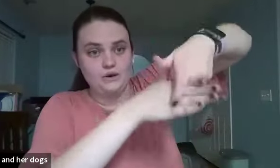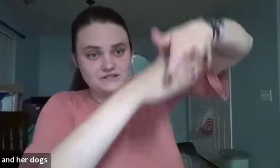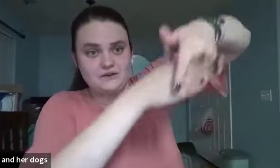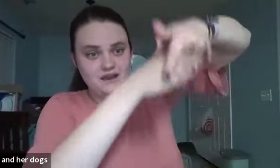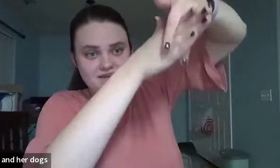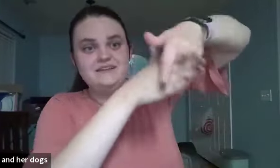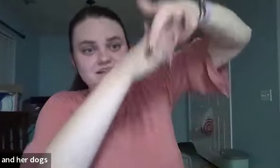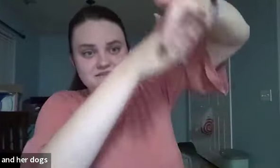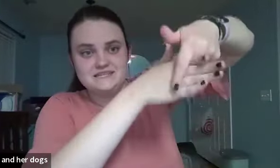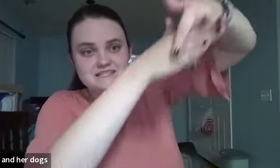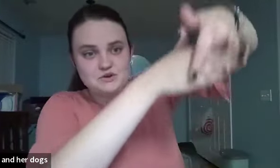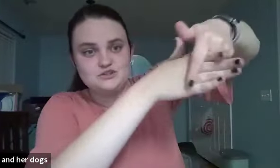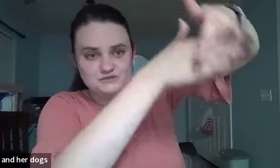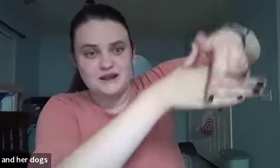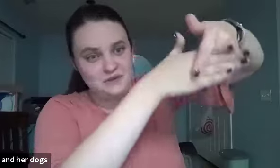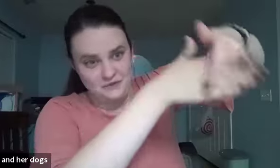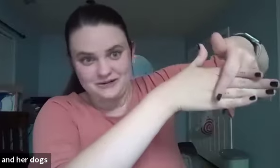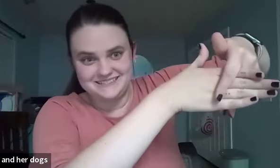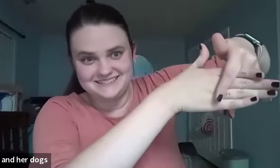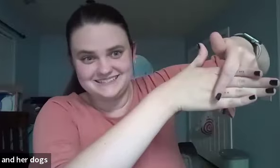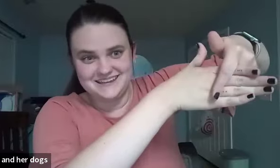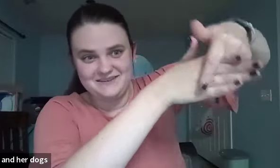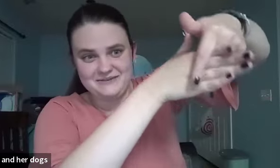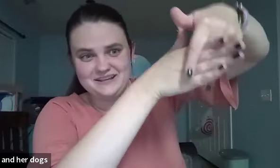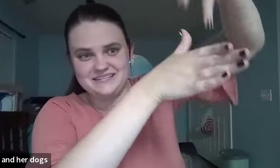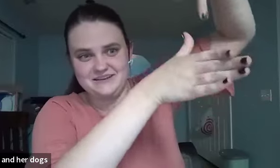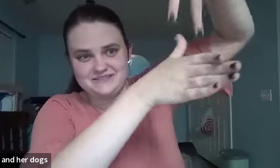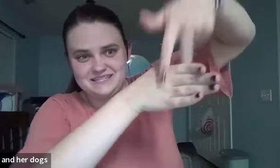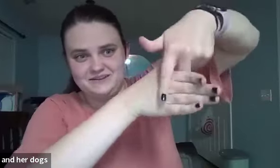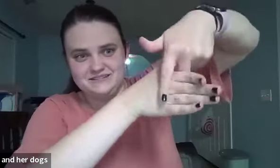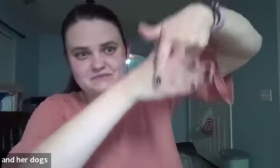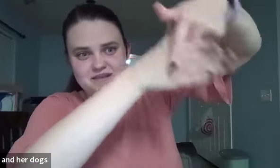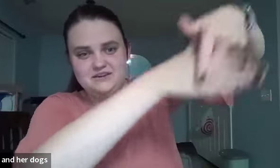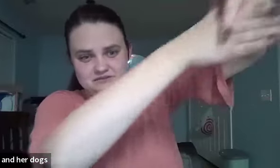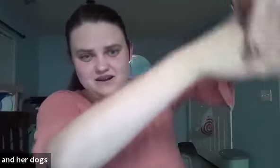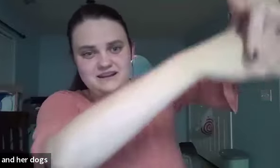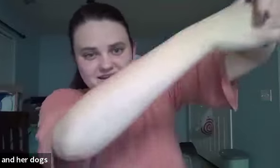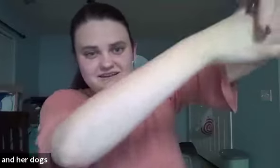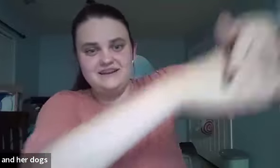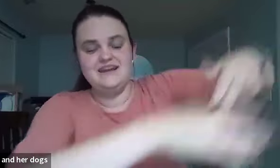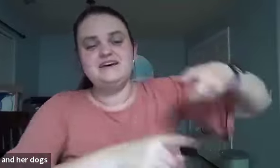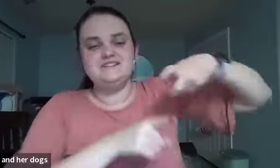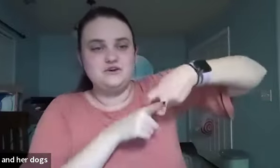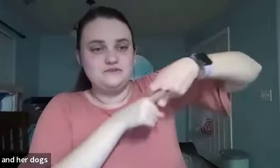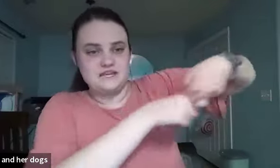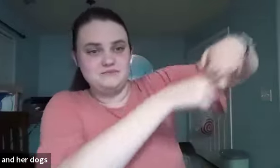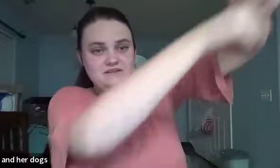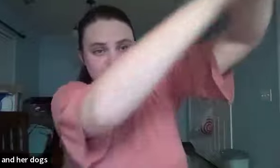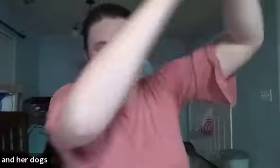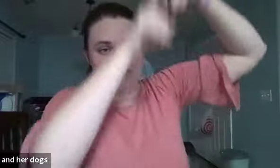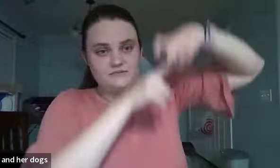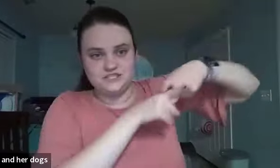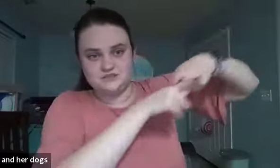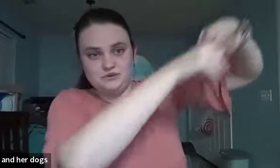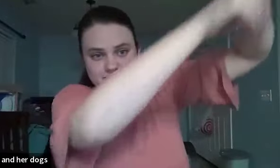horse, okay? This is the motion of riding a horse. So where it's like you have a stick on top and you're riding it. So for saying being like flying, which is broom.